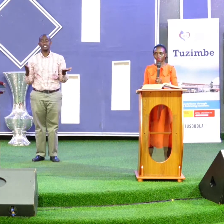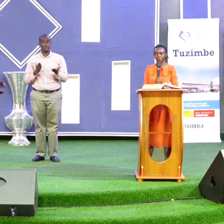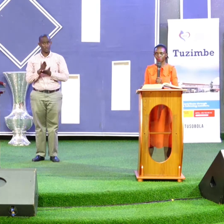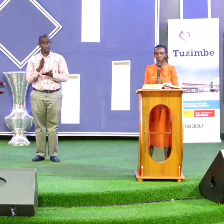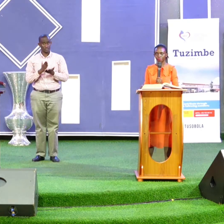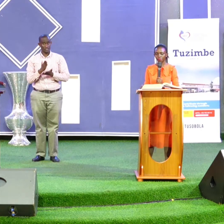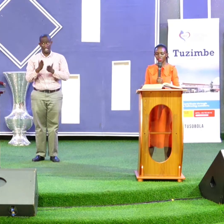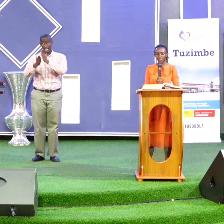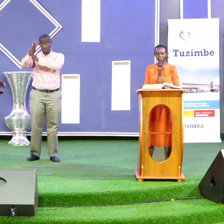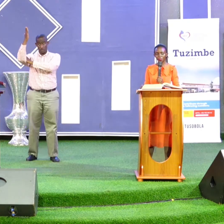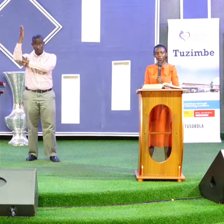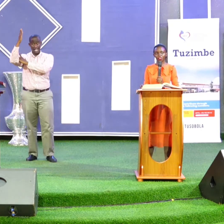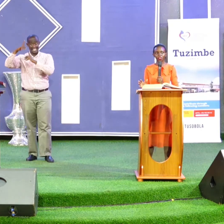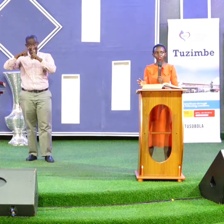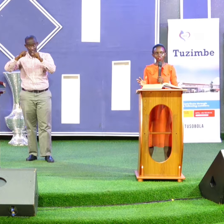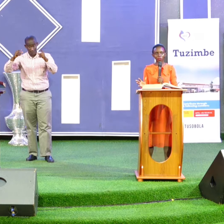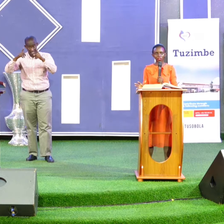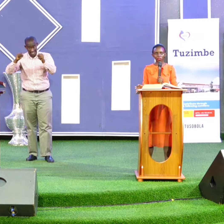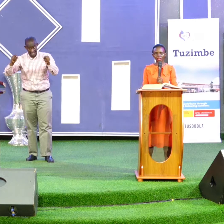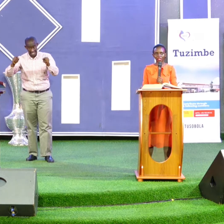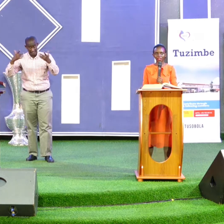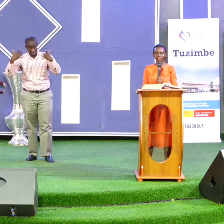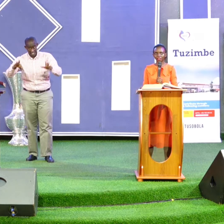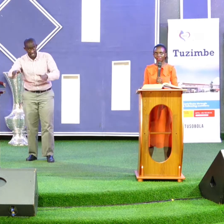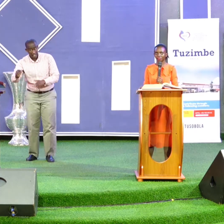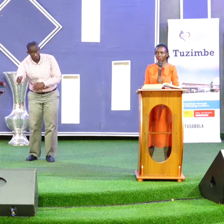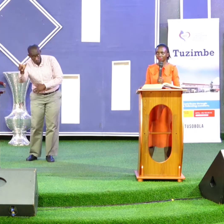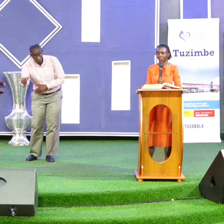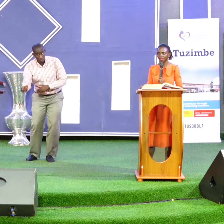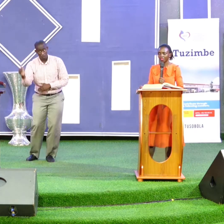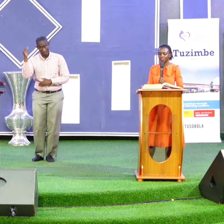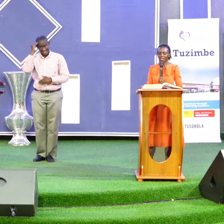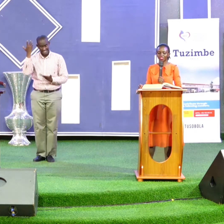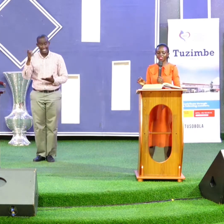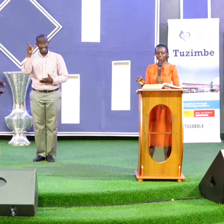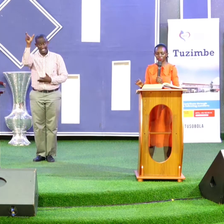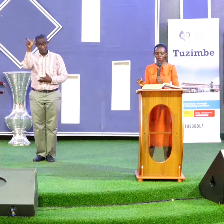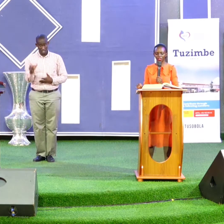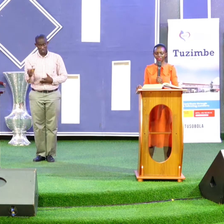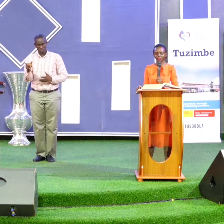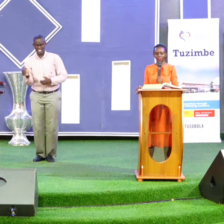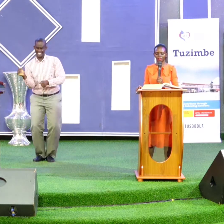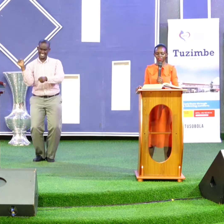Not because you don't know what God said, that